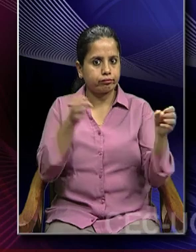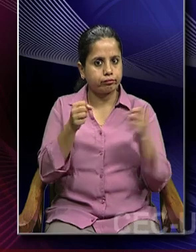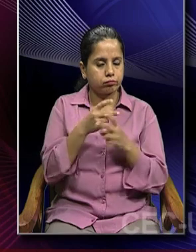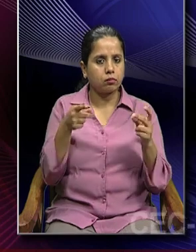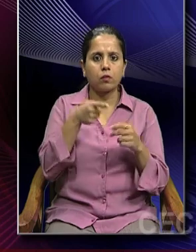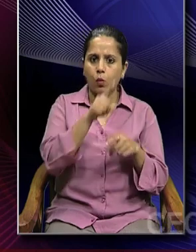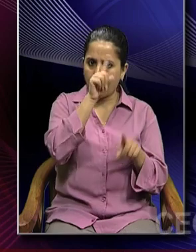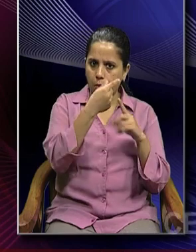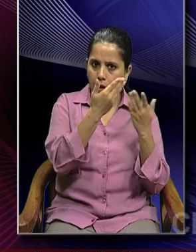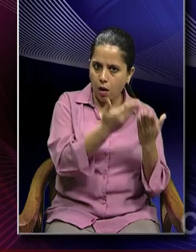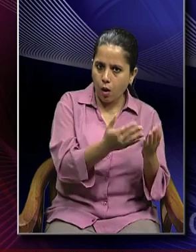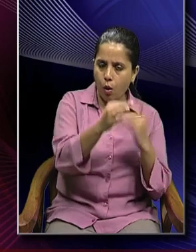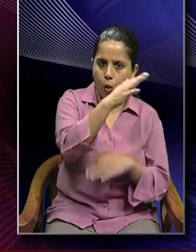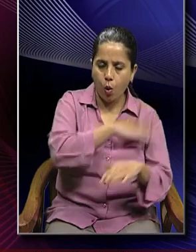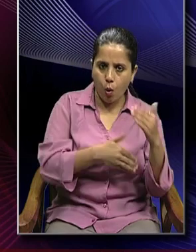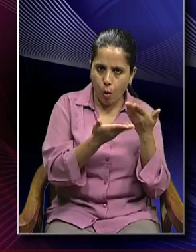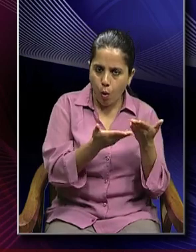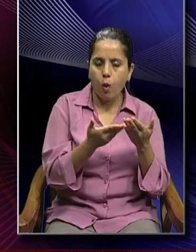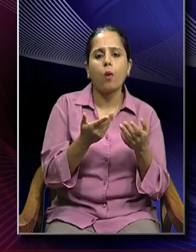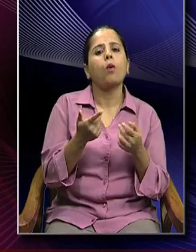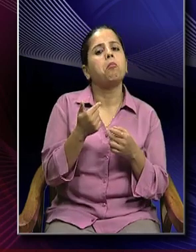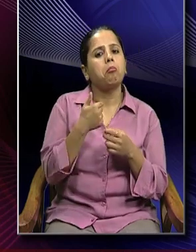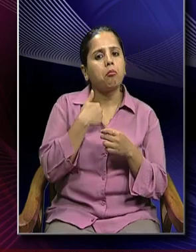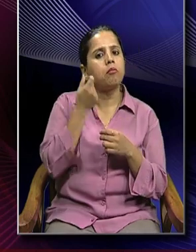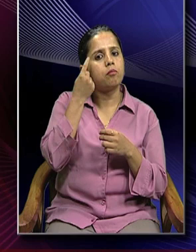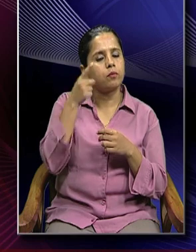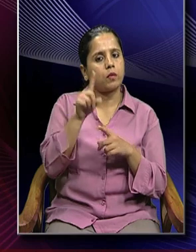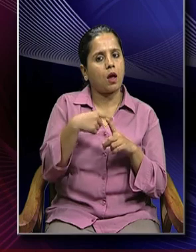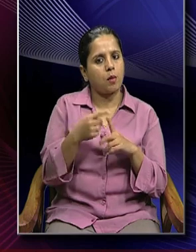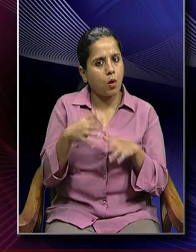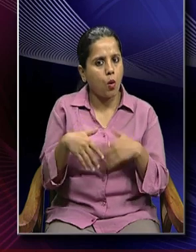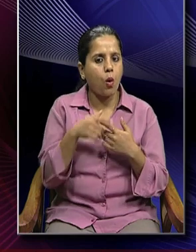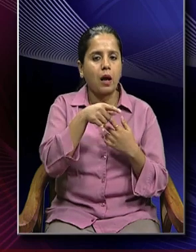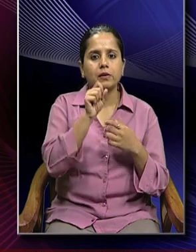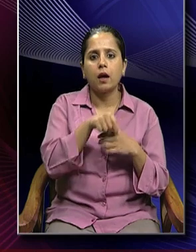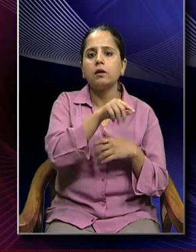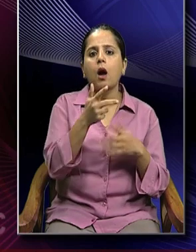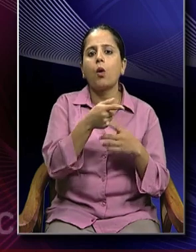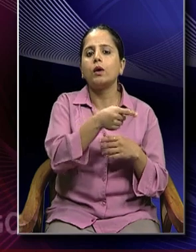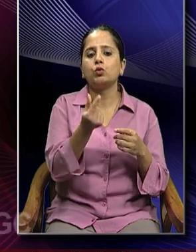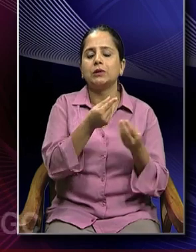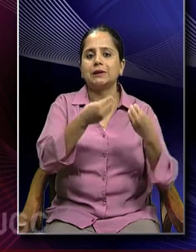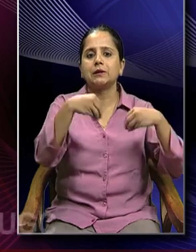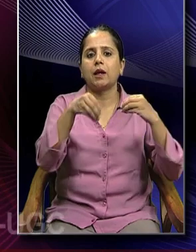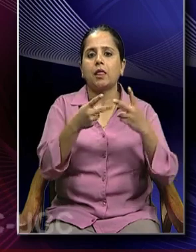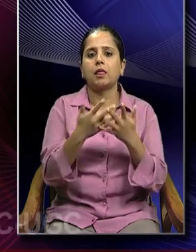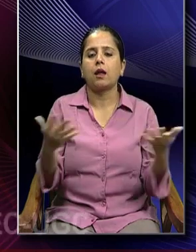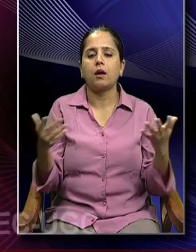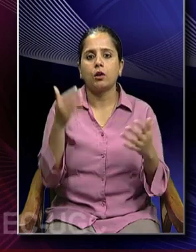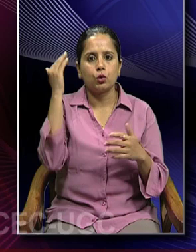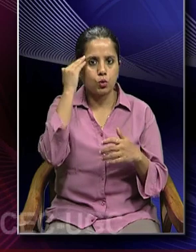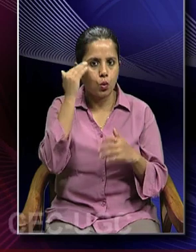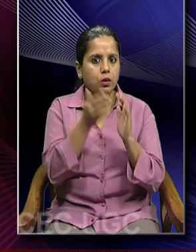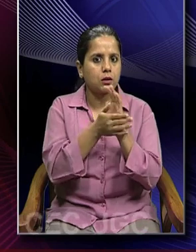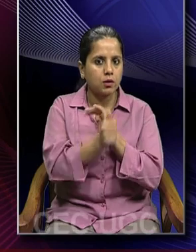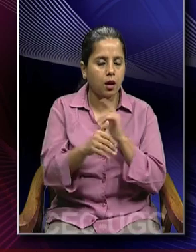is the expertise of this organization, this is the expertise or USP of this organization, skills, knowledge and know-how available